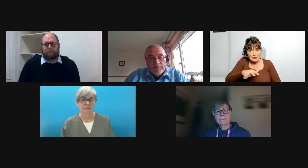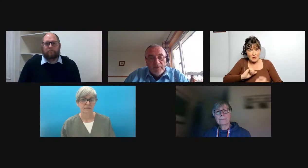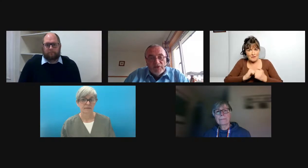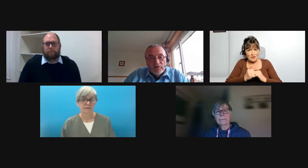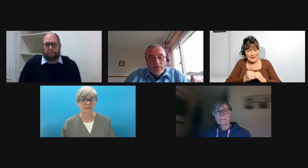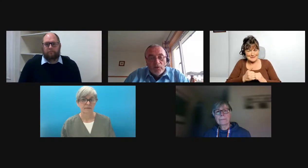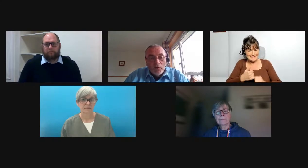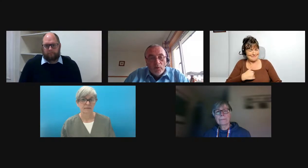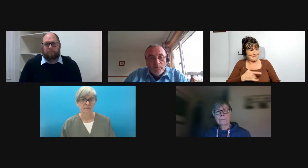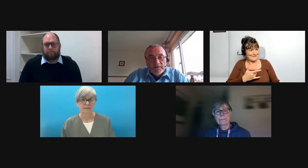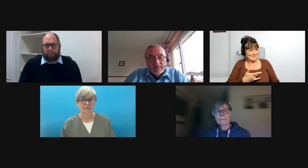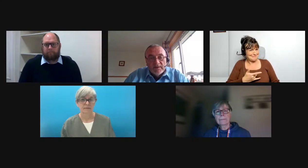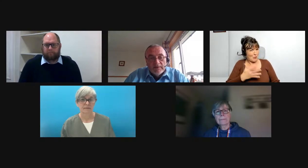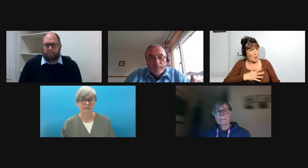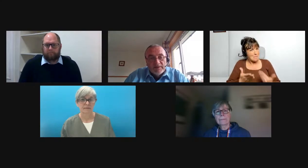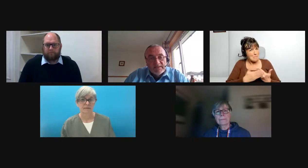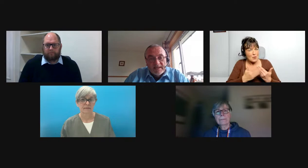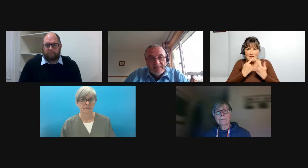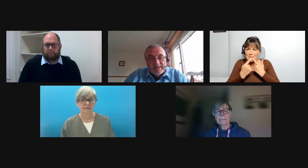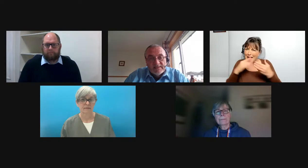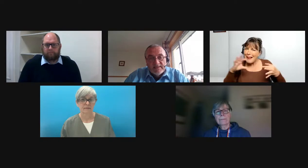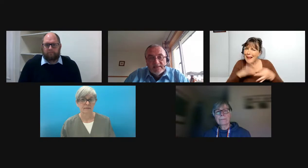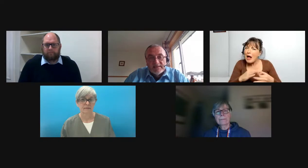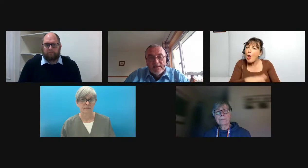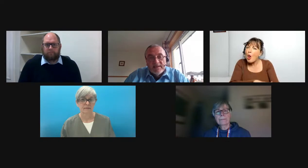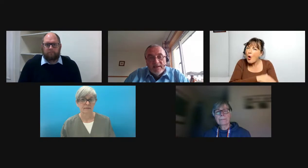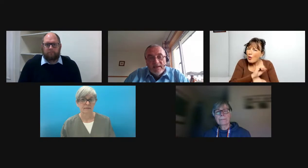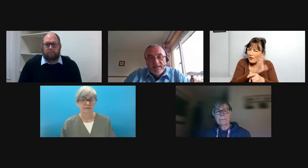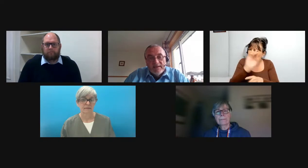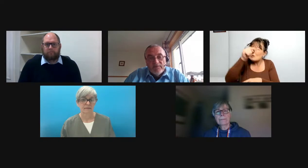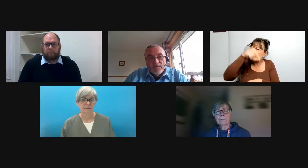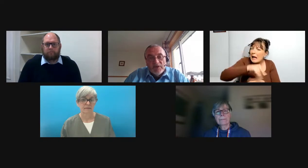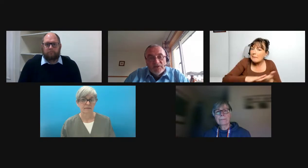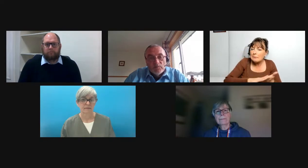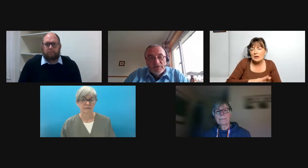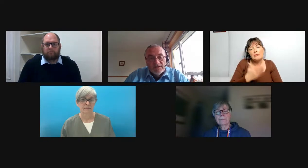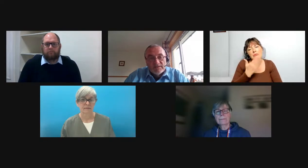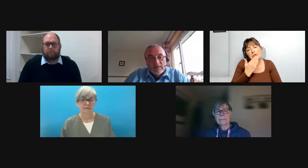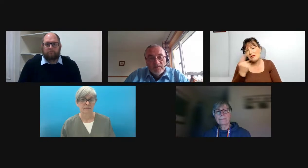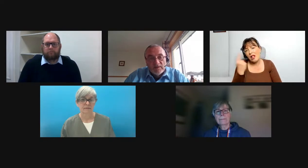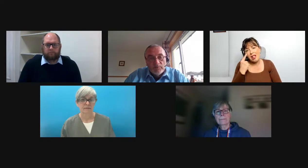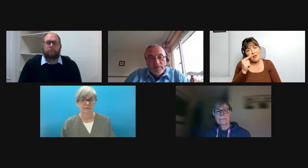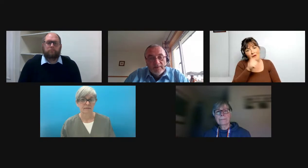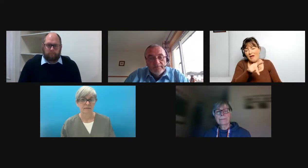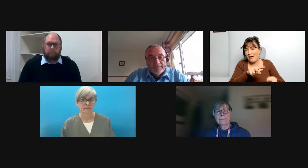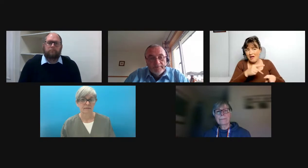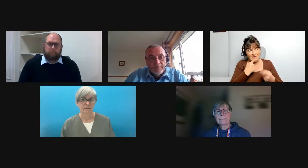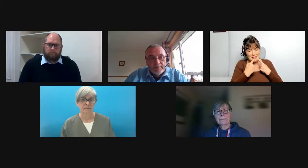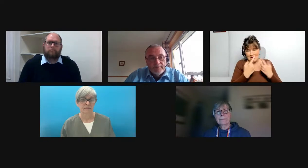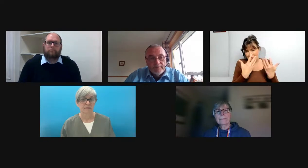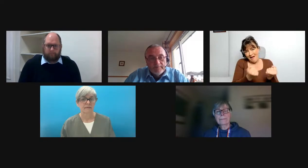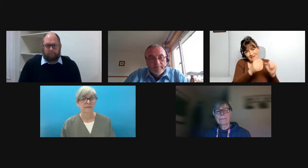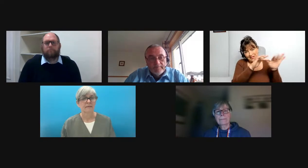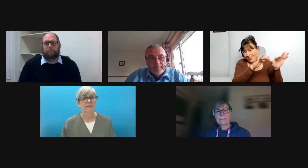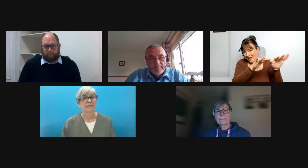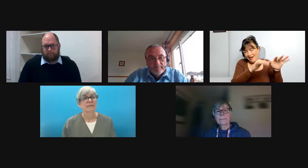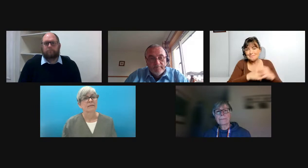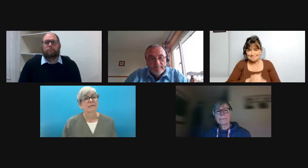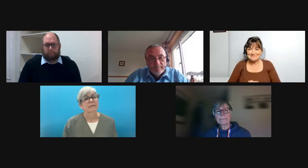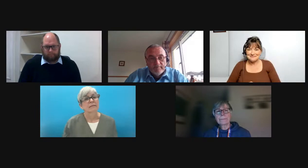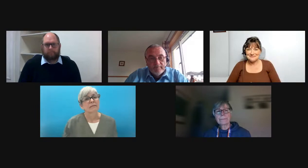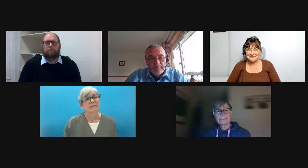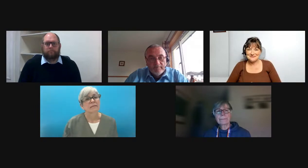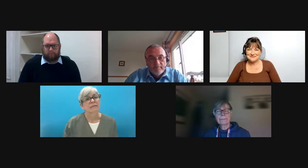require information on long COVID, please access the information which is available there.